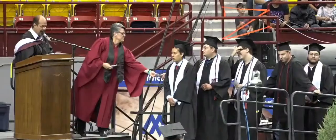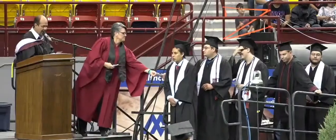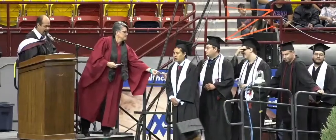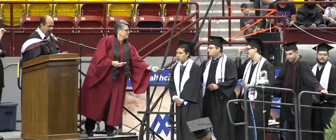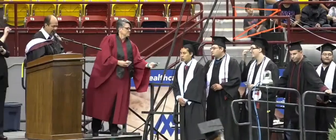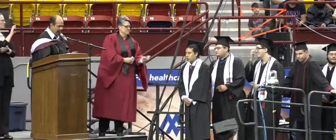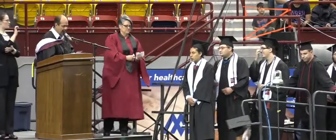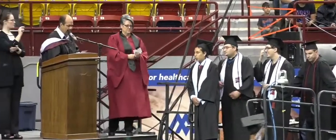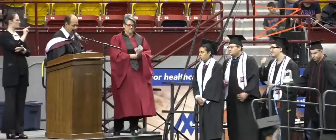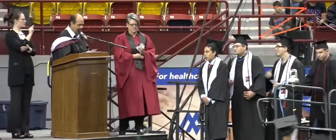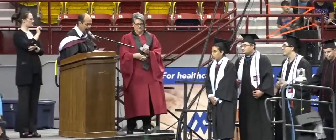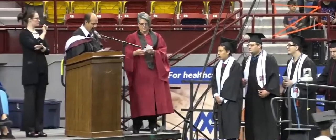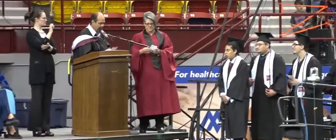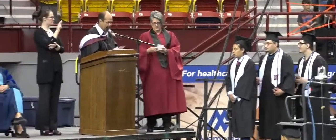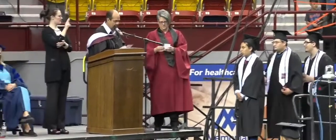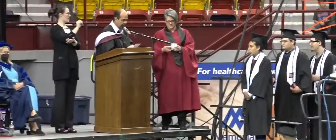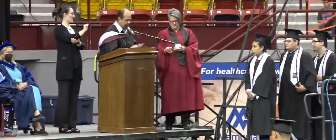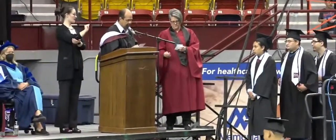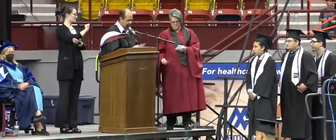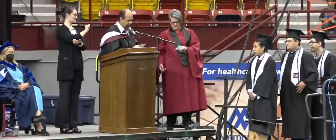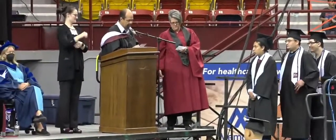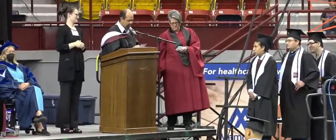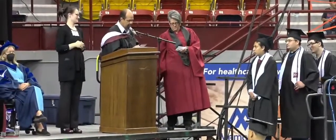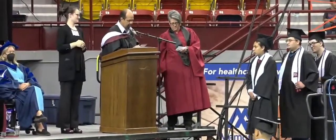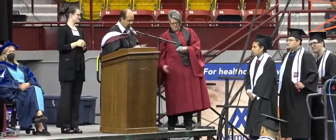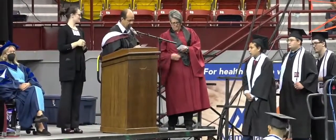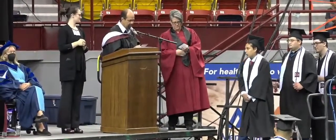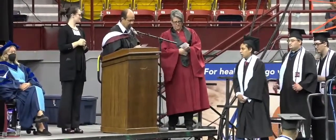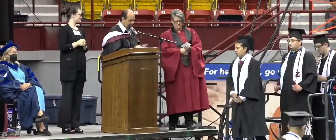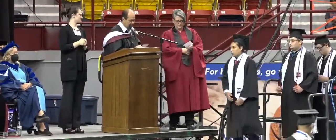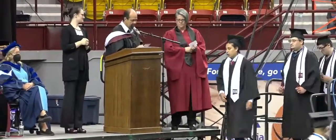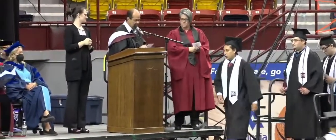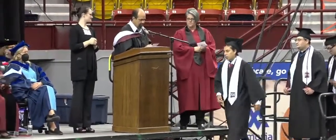Lorenzo Enrique Renteria,